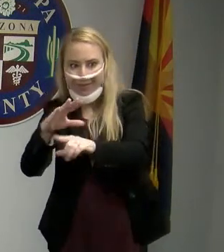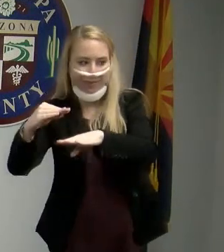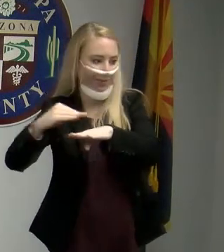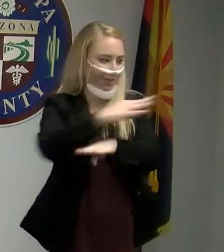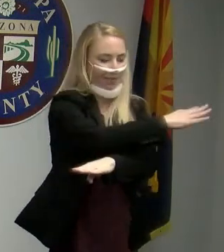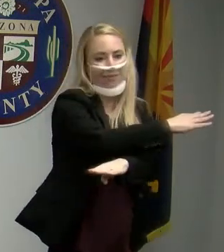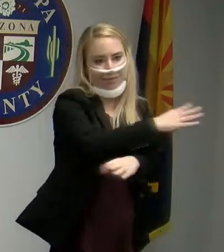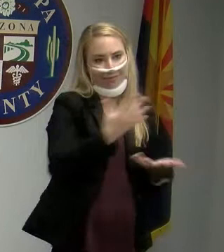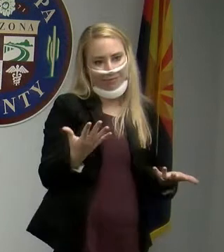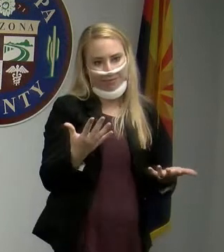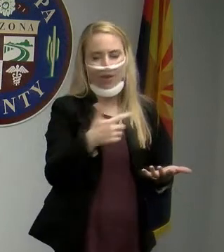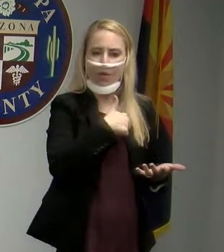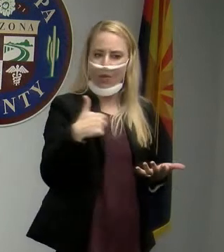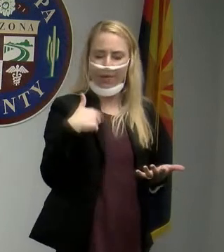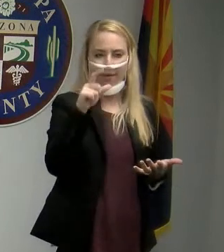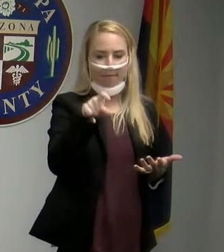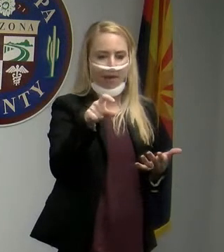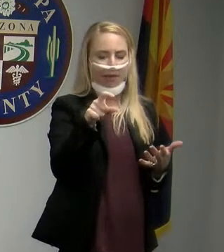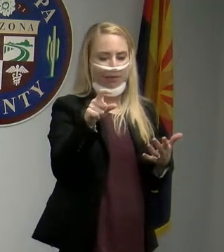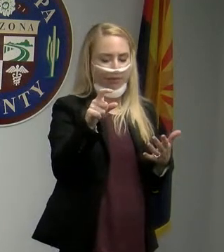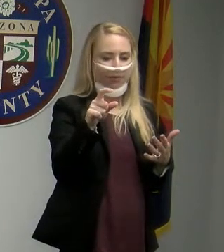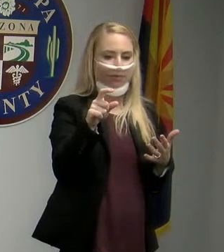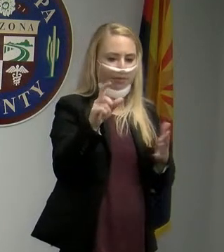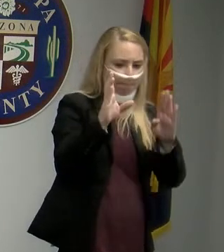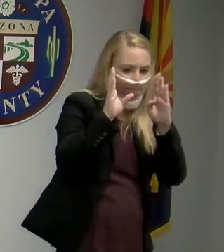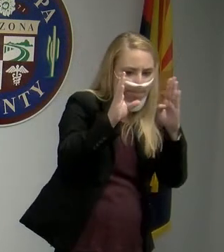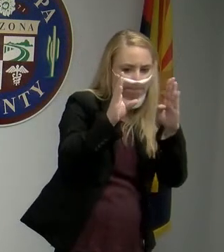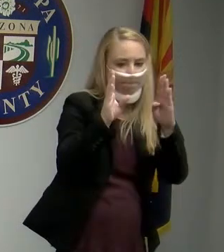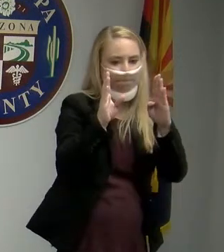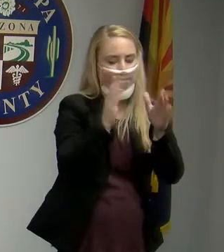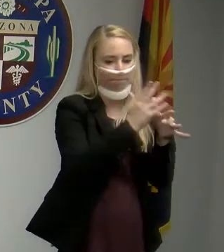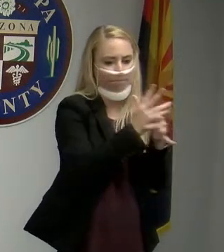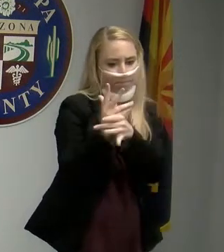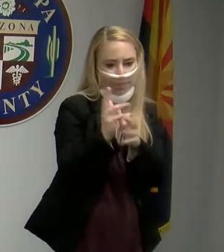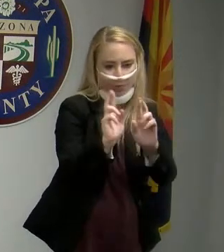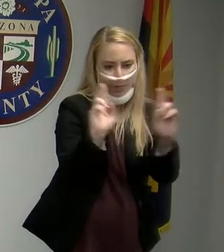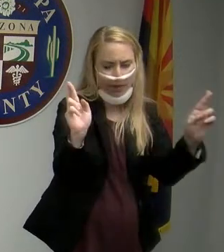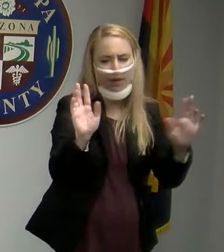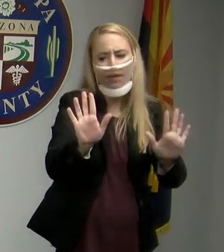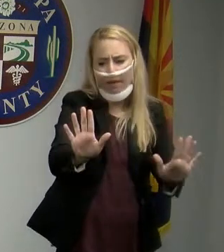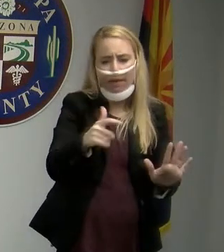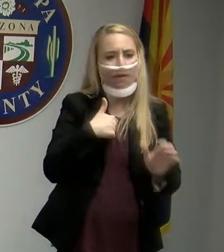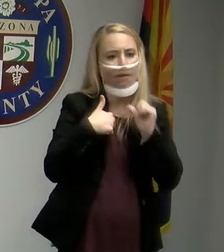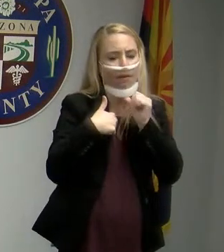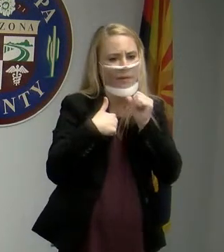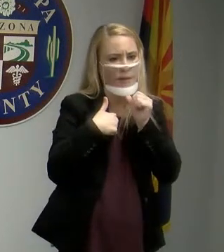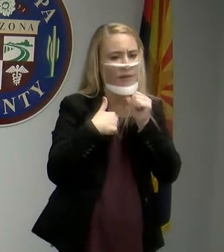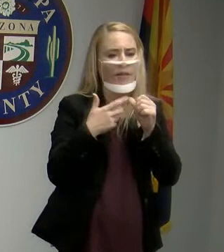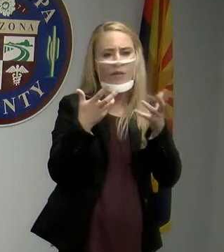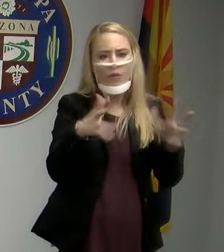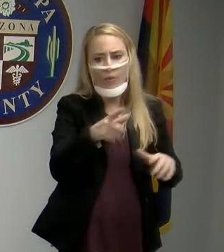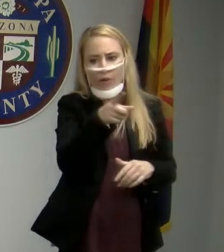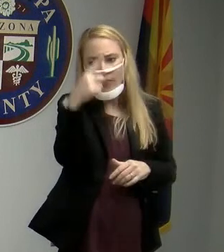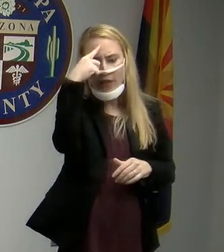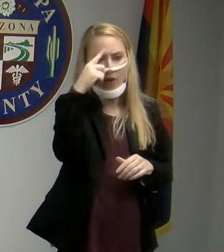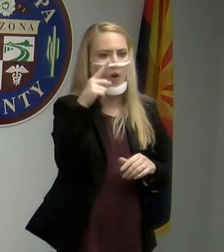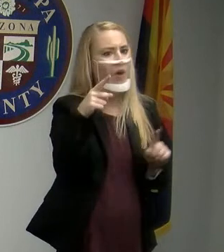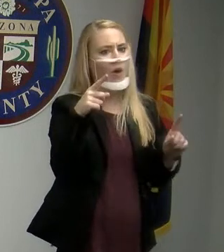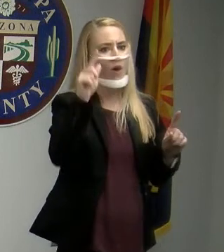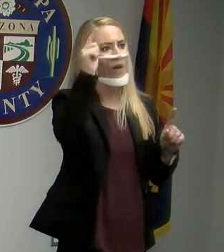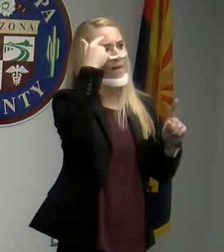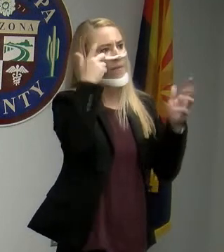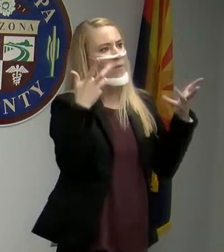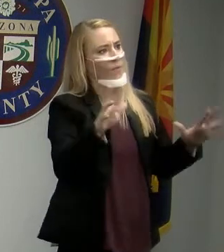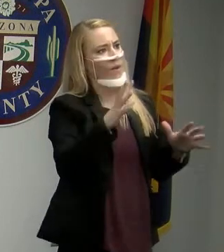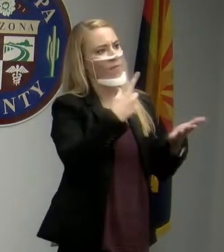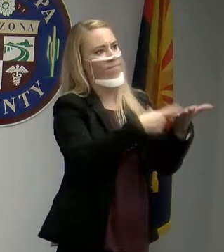for, and we're doing our part to prepare for that. So I hope you're not under the impression that we're not willing to talk about this or not able to talk about